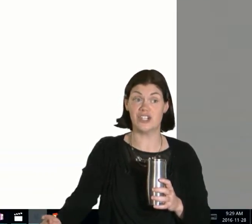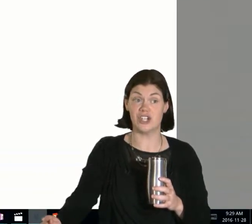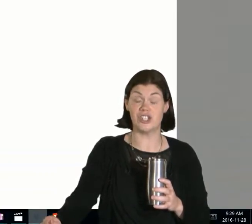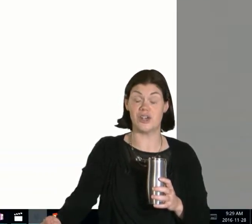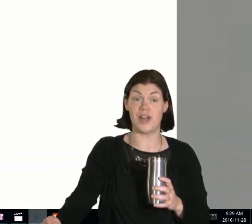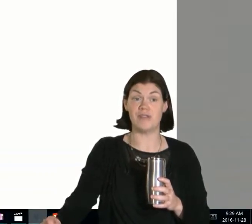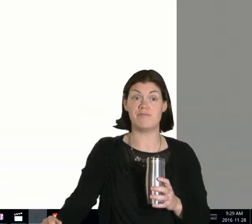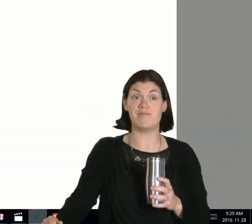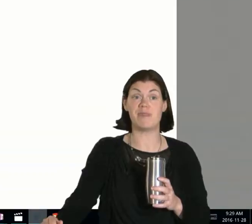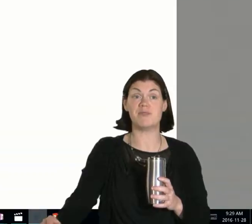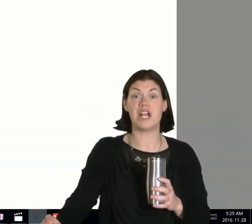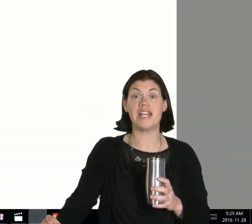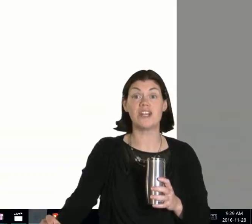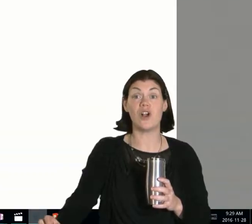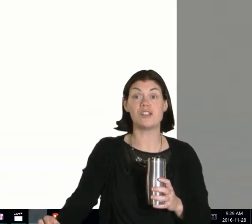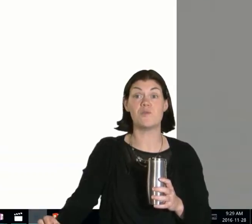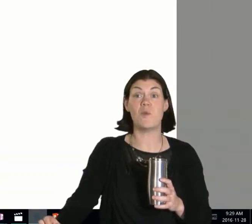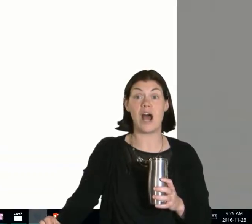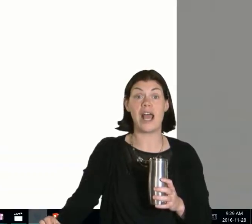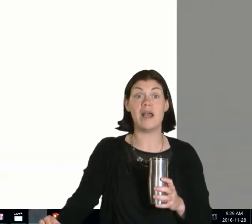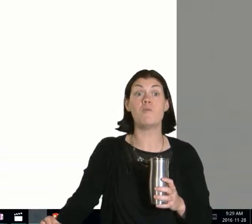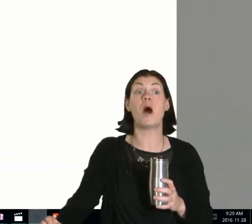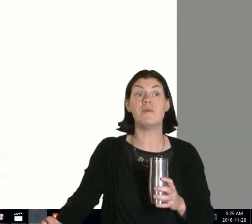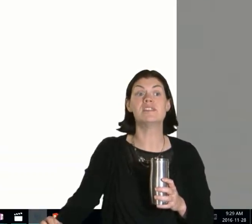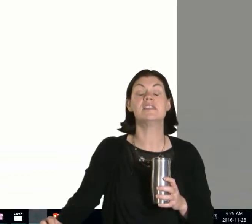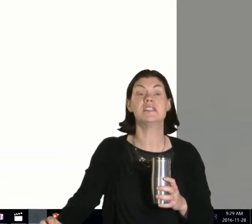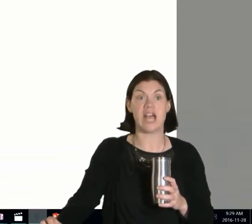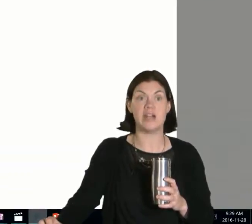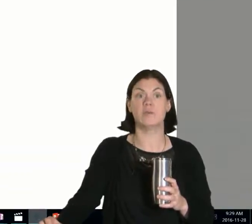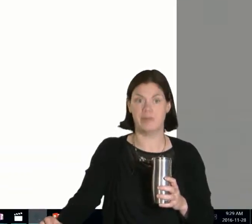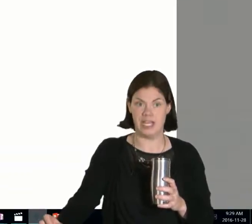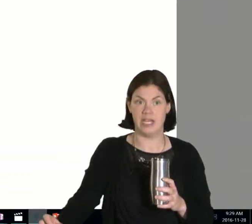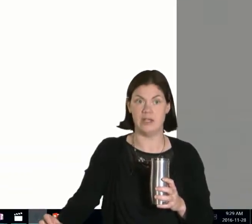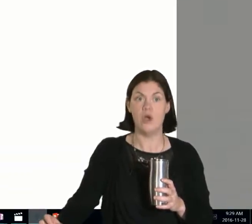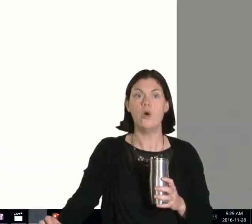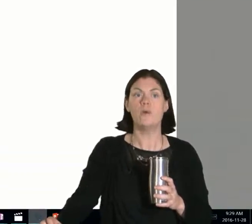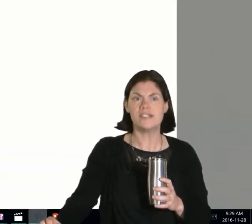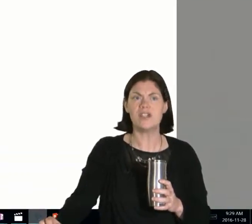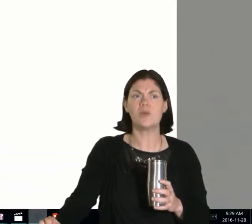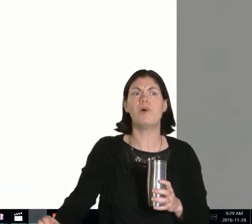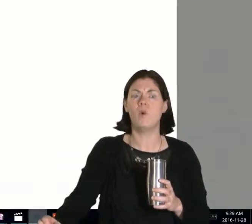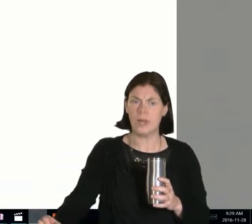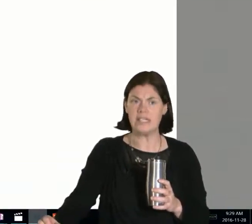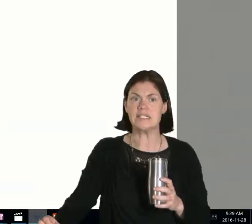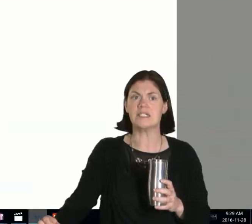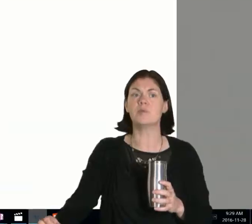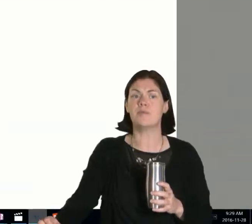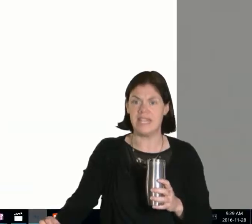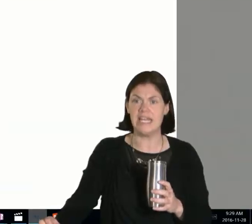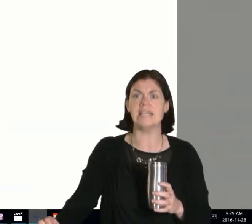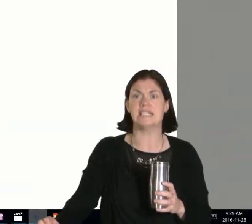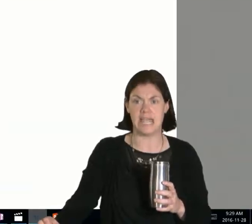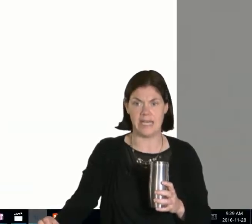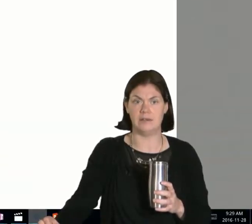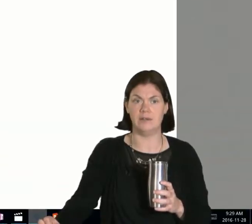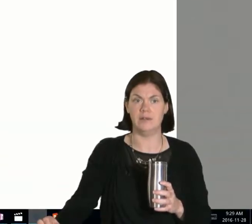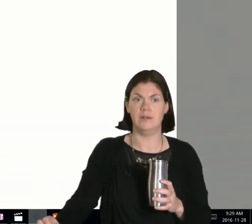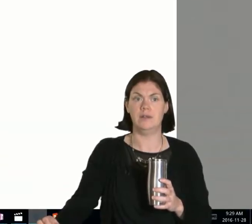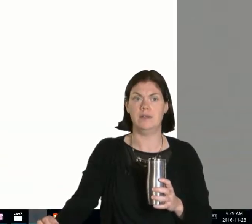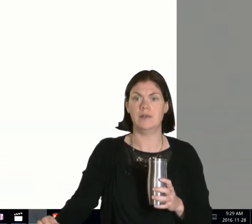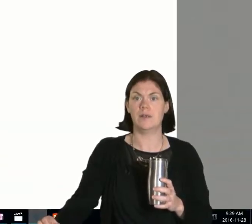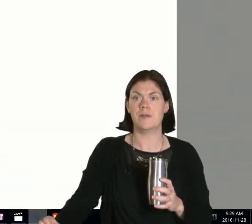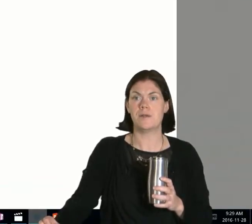okay, good, Jonah, but I'm trying to get across why was the title repeated? Was there a point to repeating the